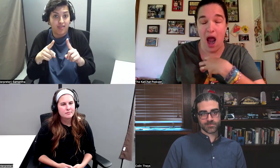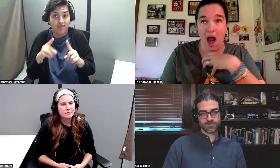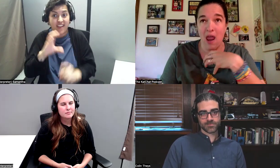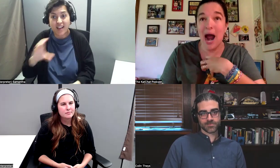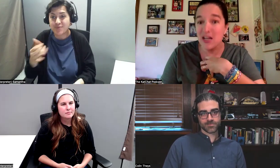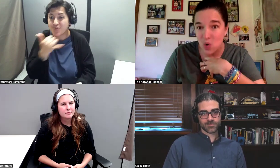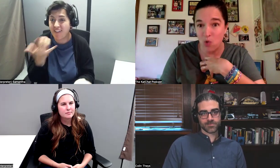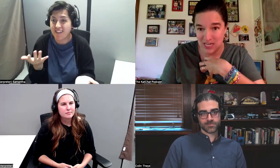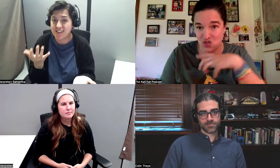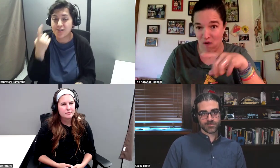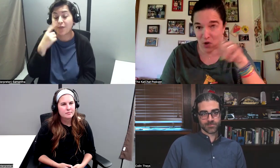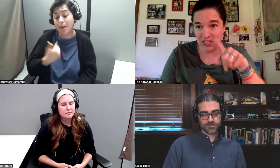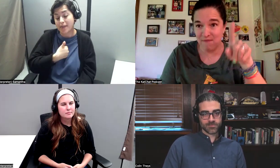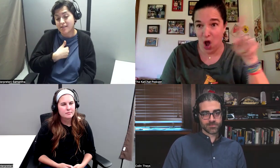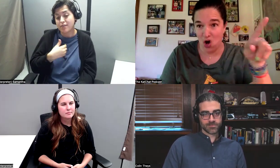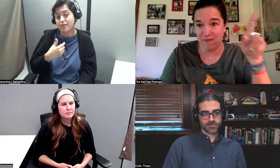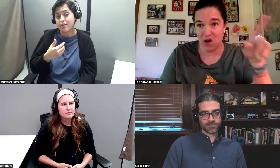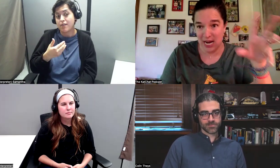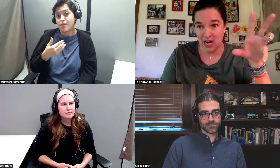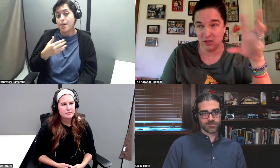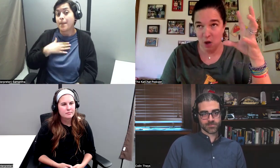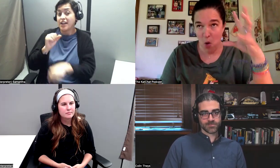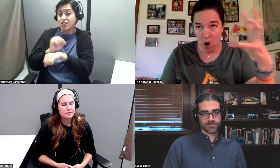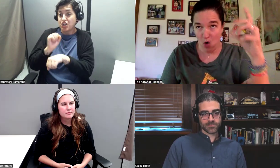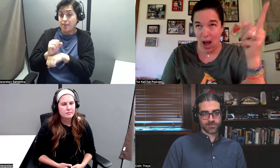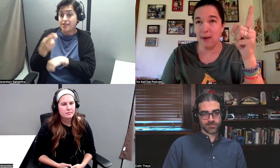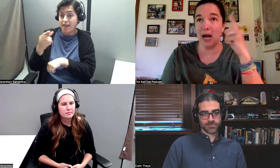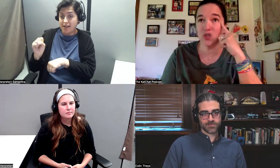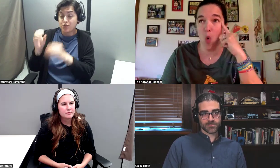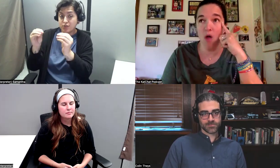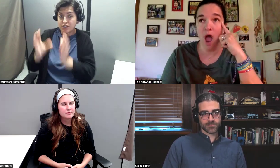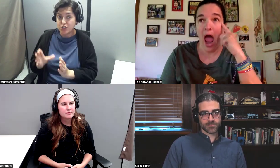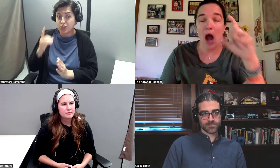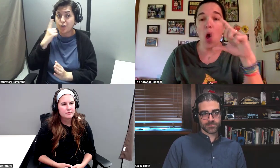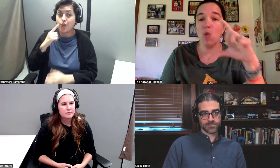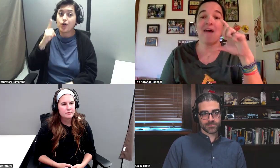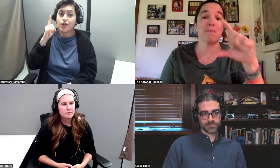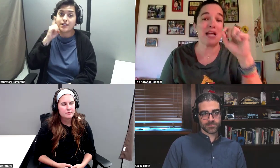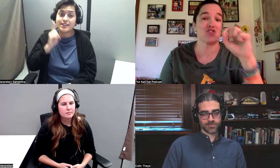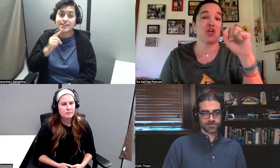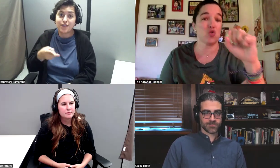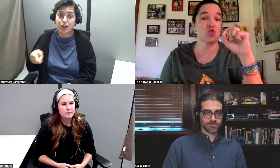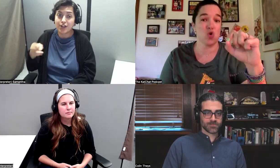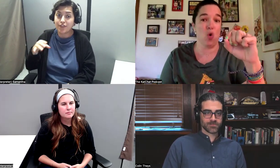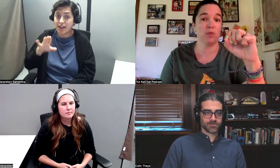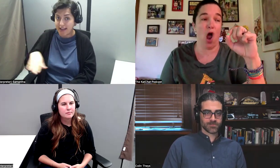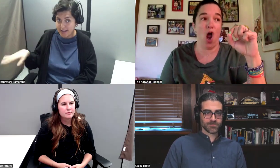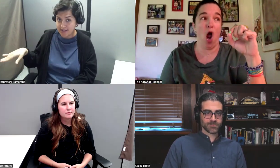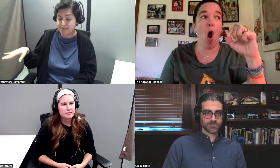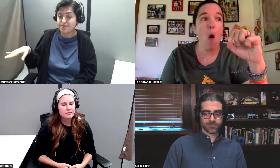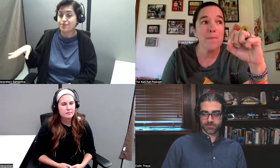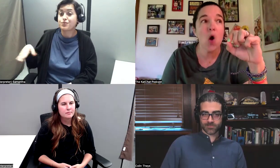but I am a high school teacher for the Dr. Holy Puritan program at my school. I always have to make sure that